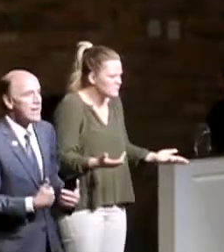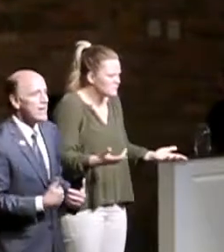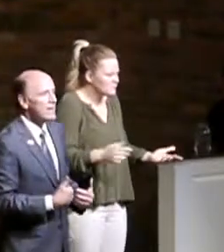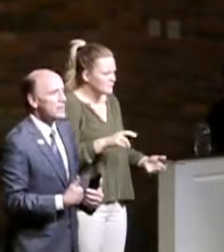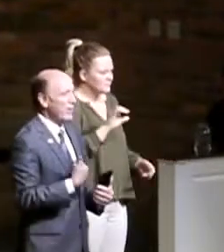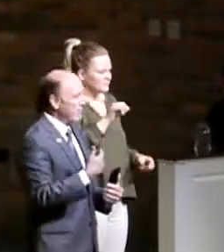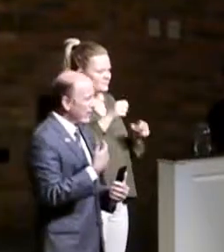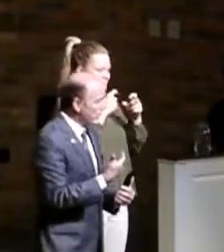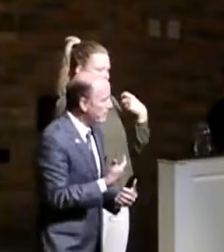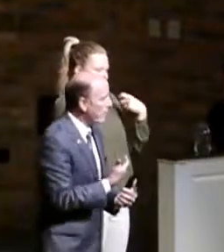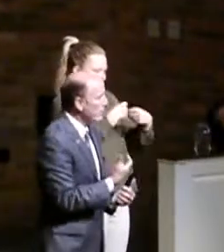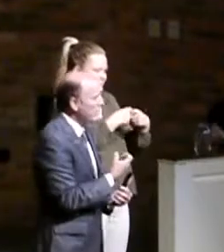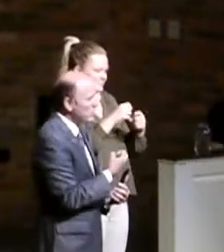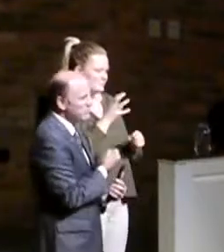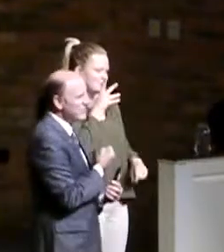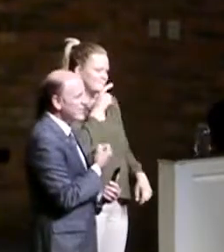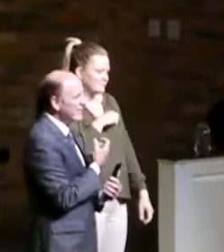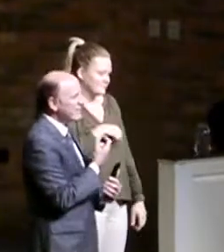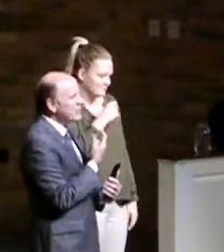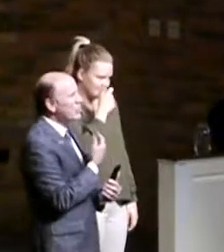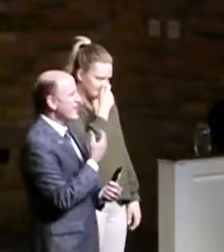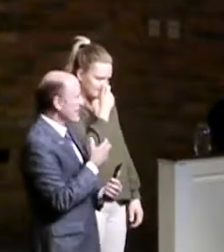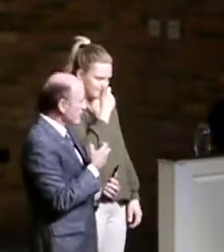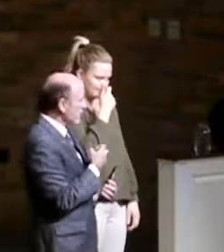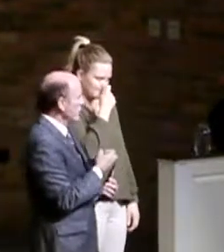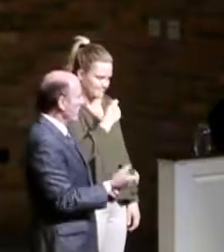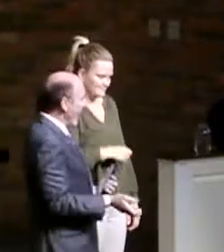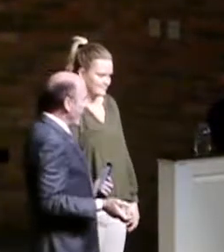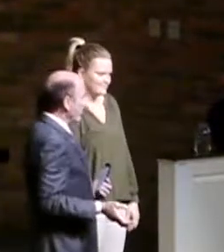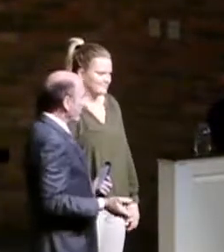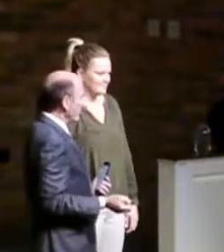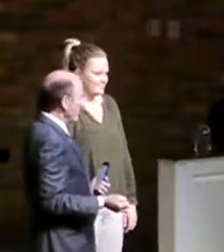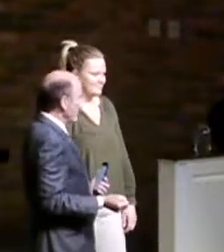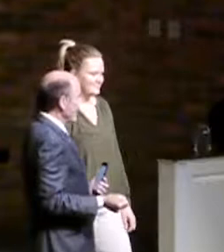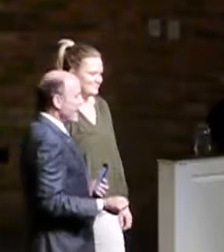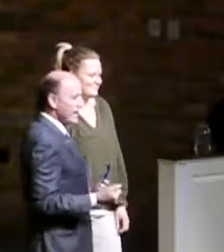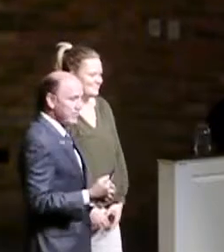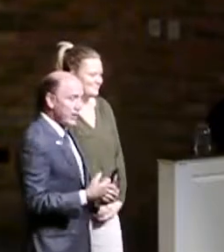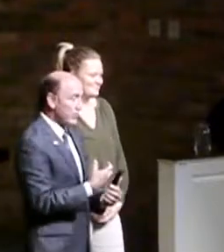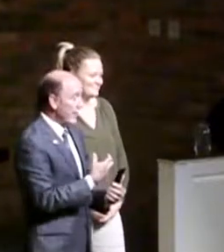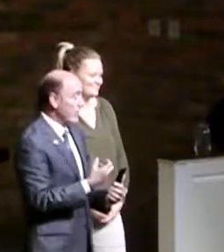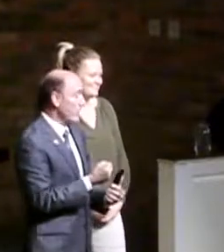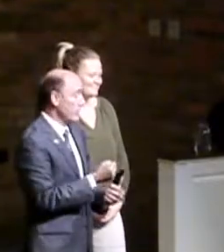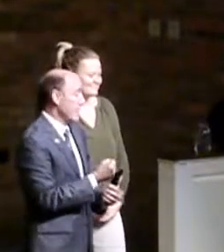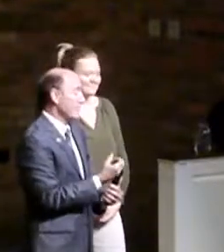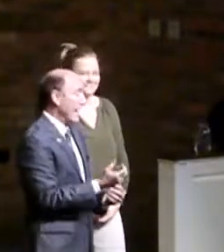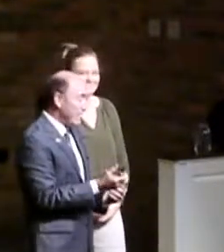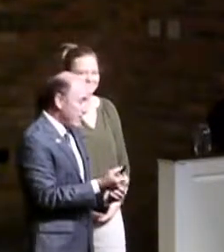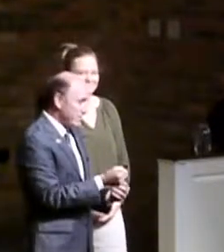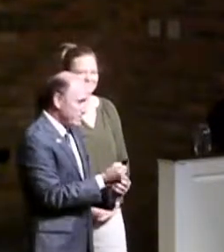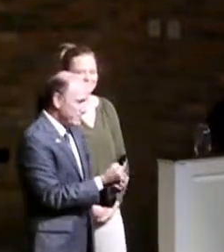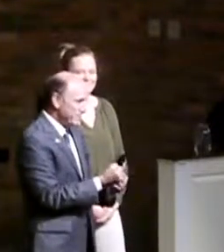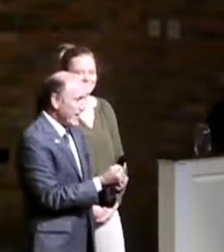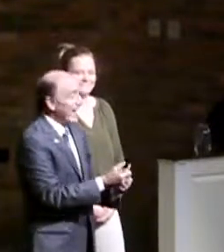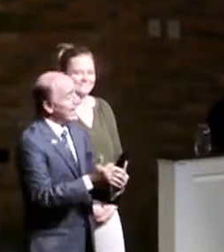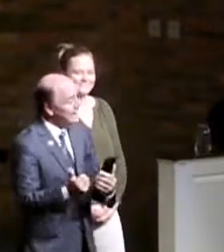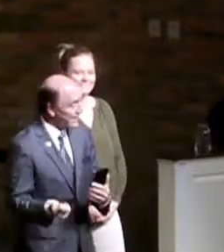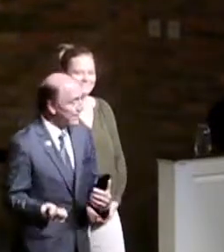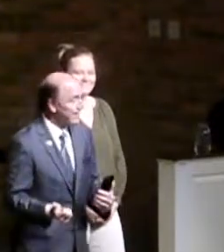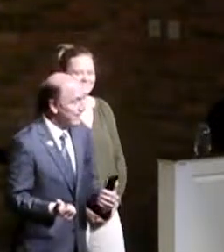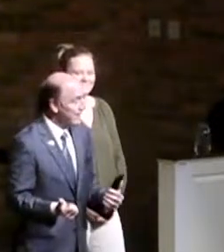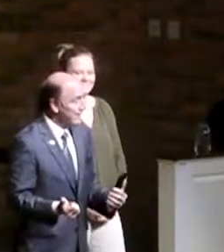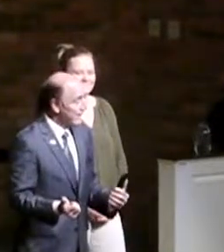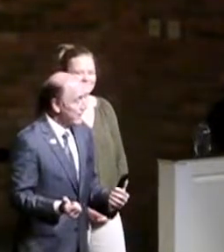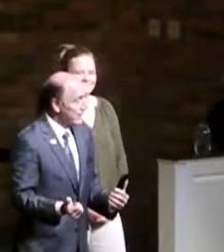vida soy hablando un poco como un acento como un anglo. Y también no tengo las palabras que él